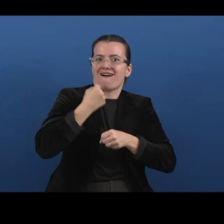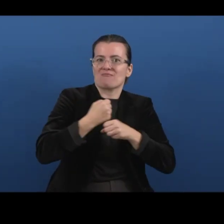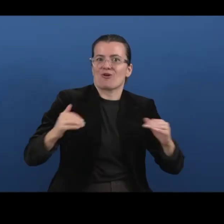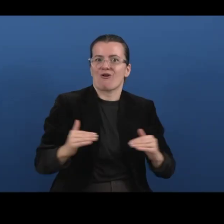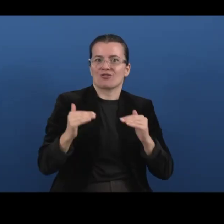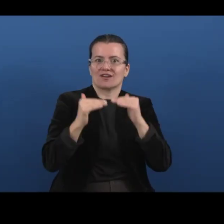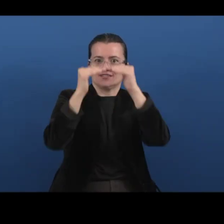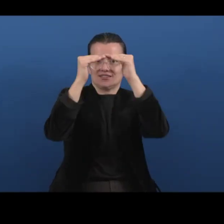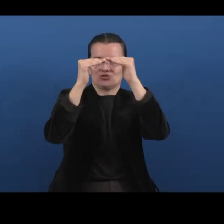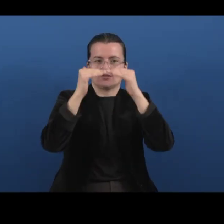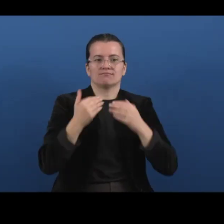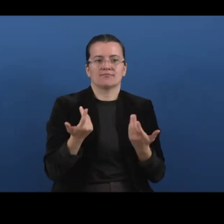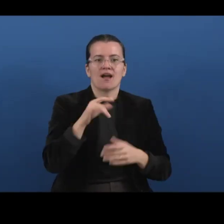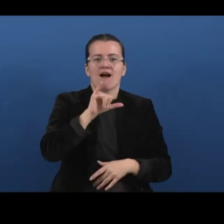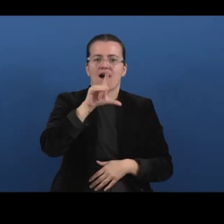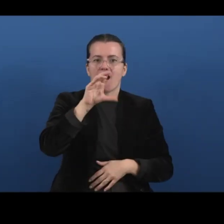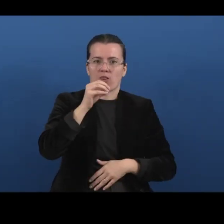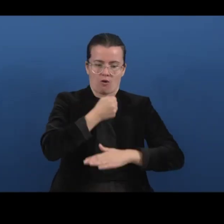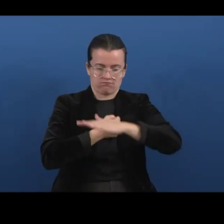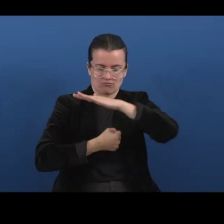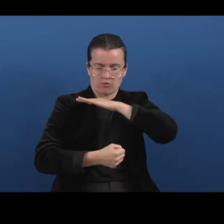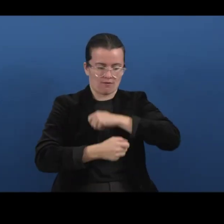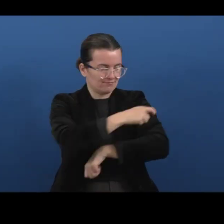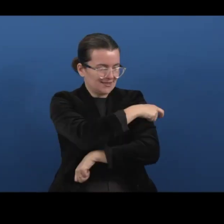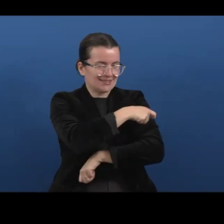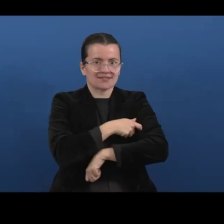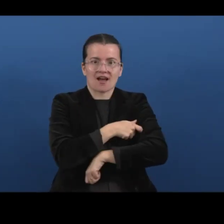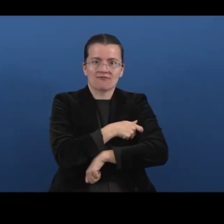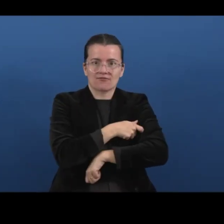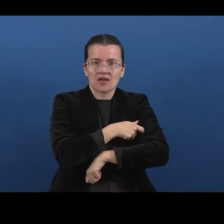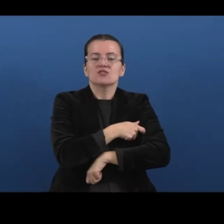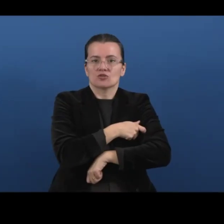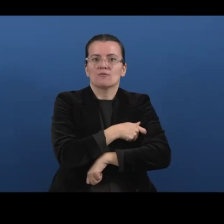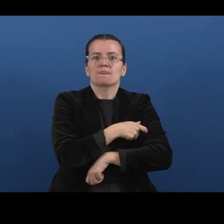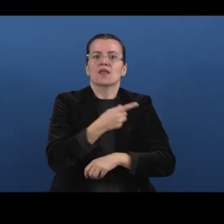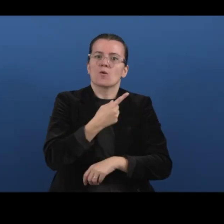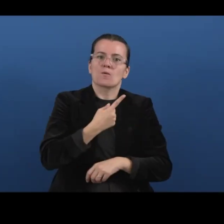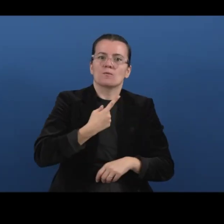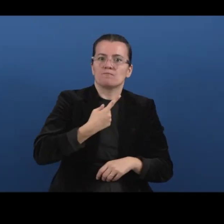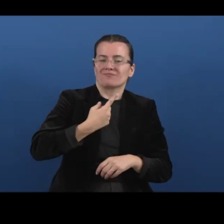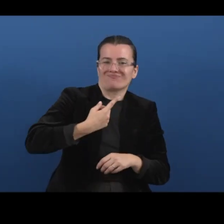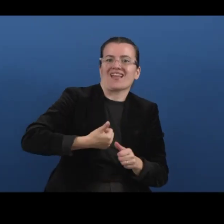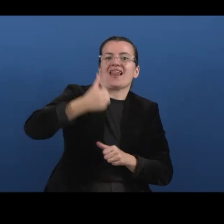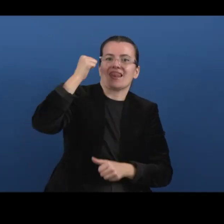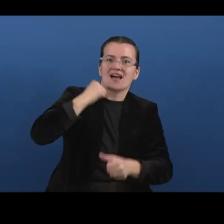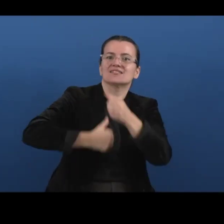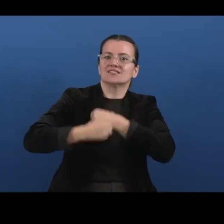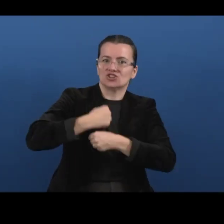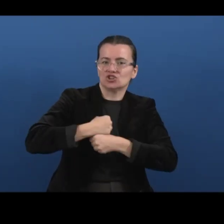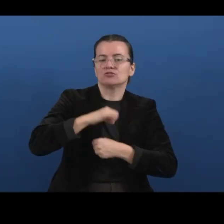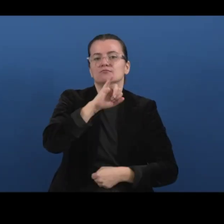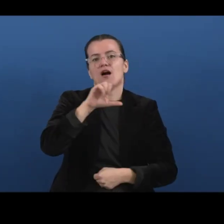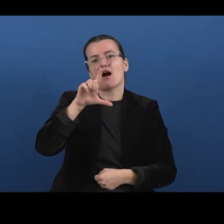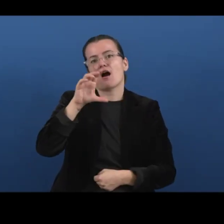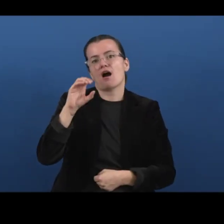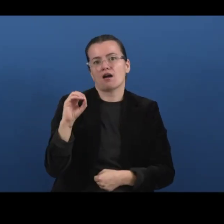staff, it adopted through its International Labour Conference last year its resolution on decent work and the care